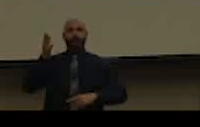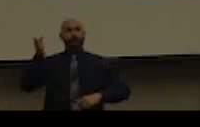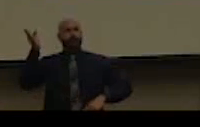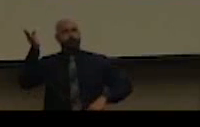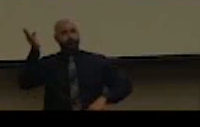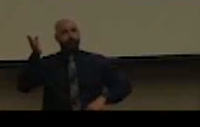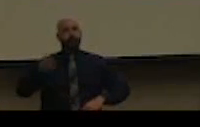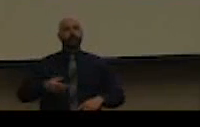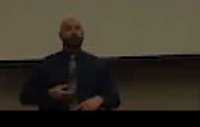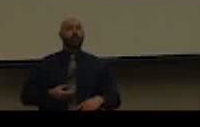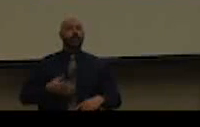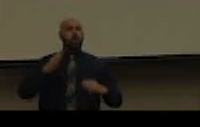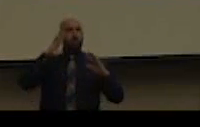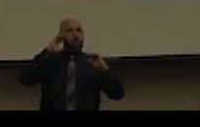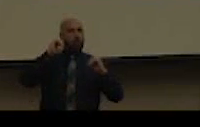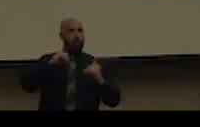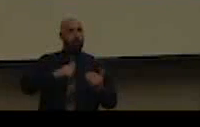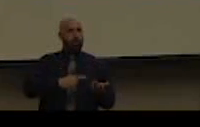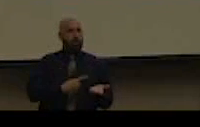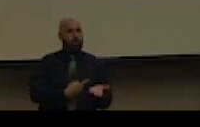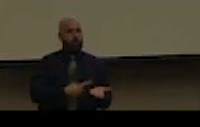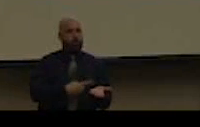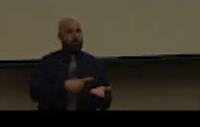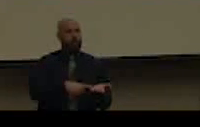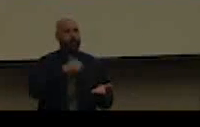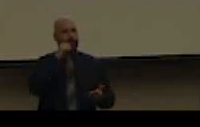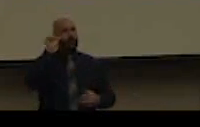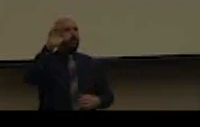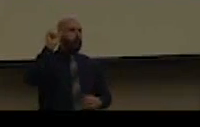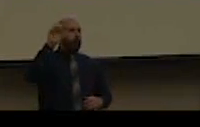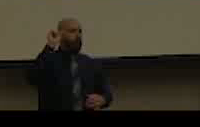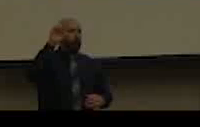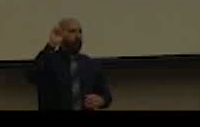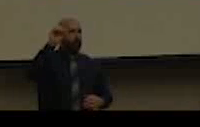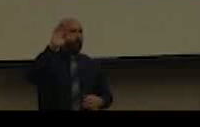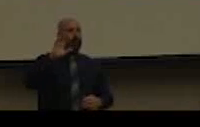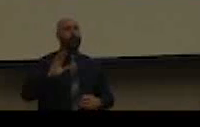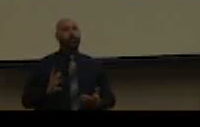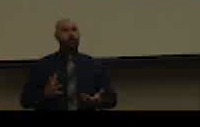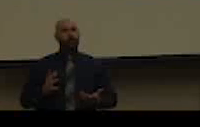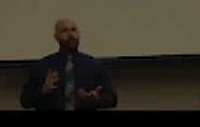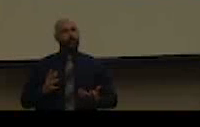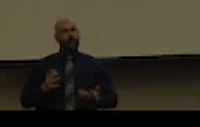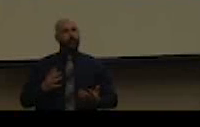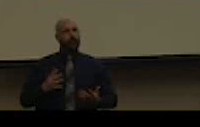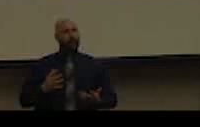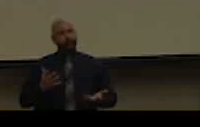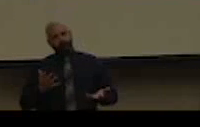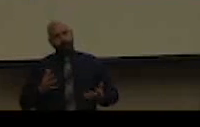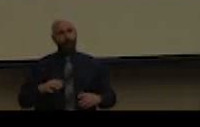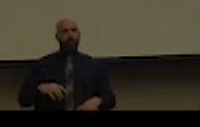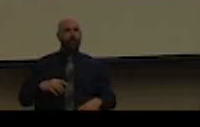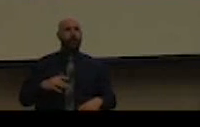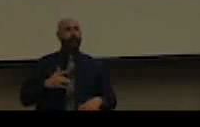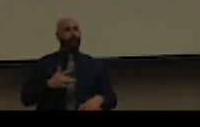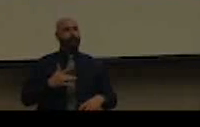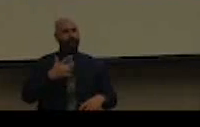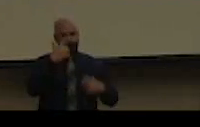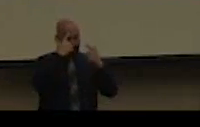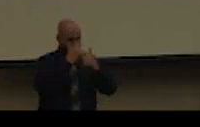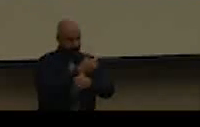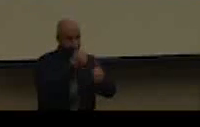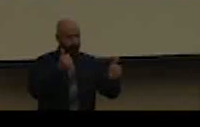not just me talking at you all. That sounds terrible for me and for you. So please feel free to jump in as you have questions,